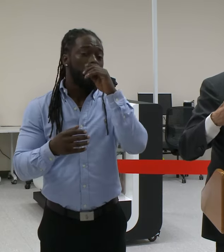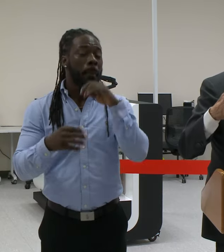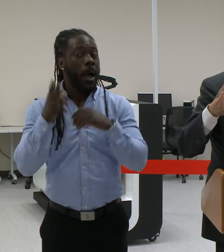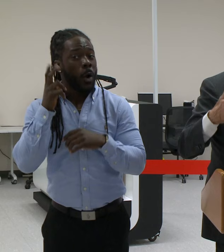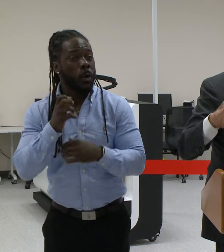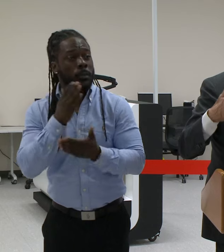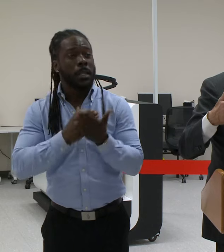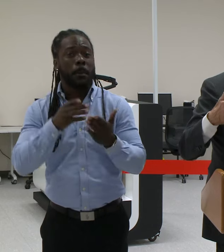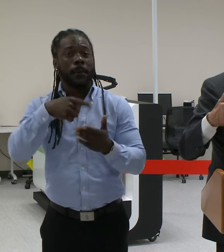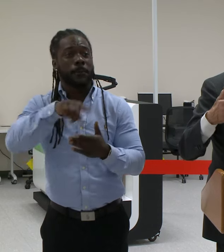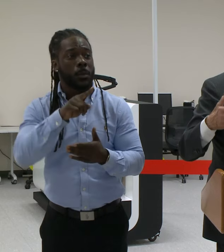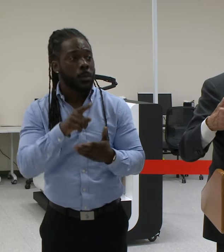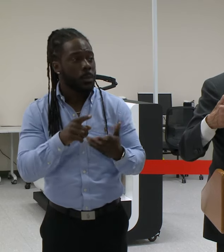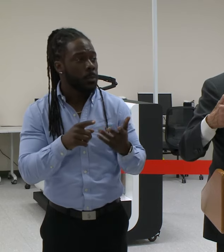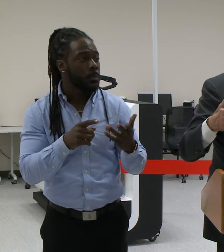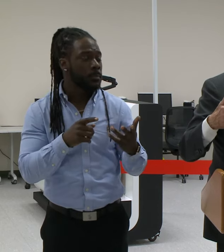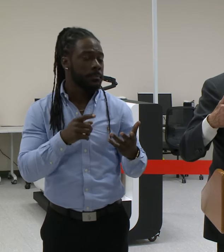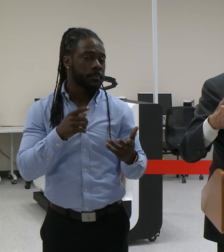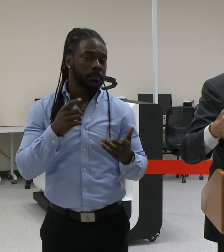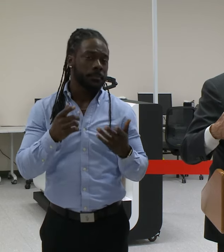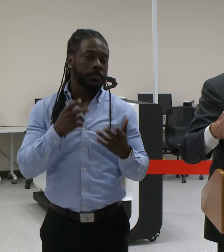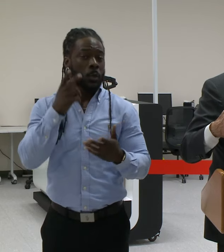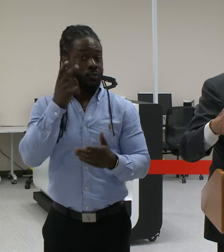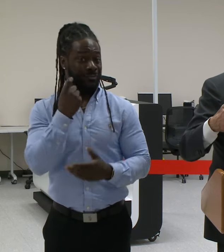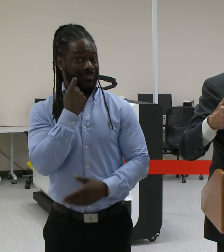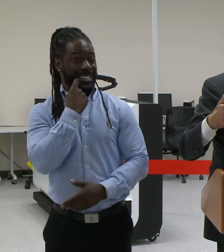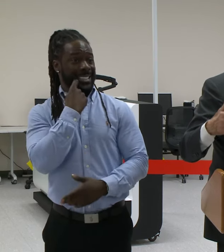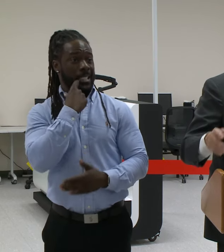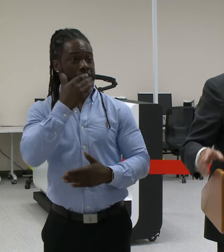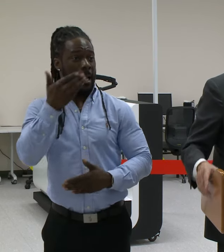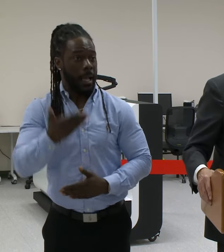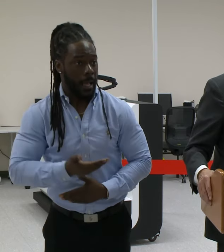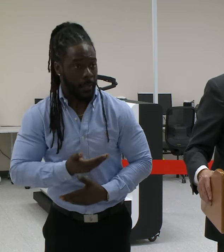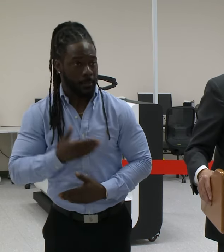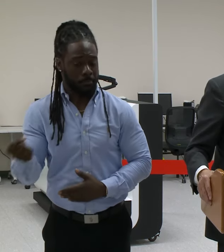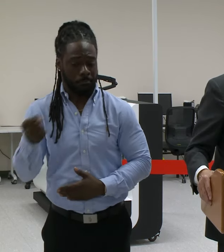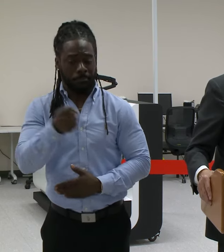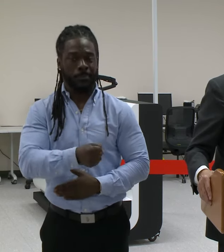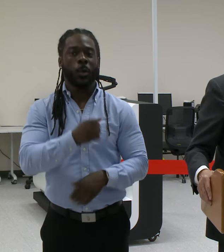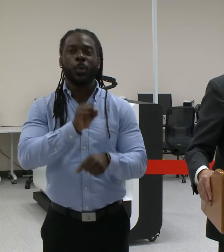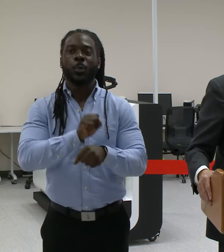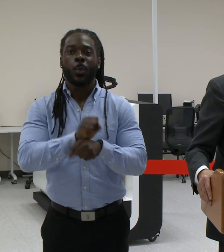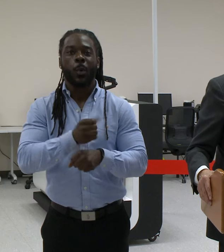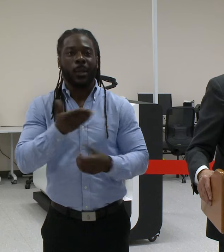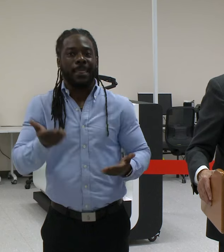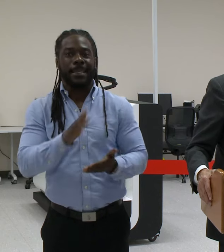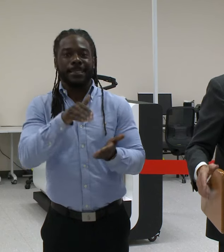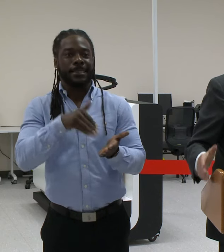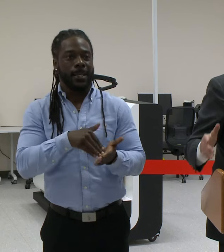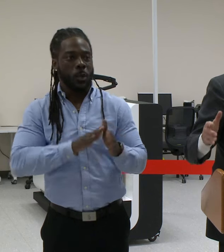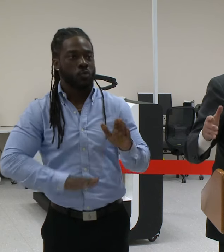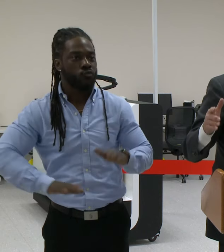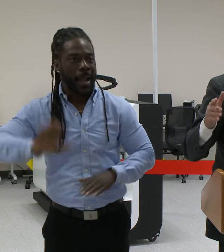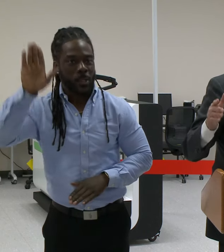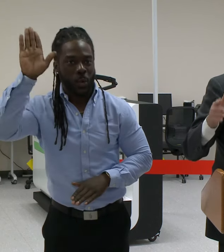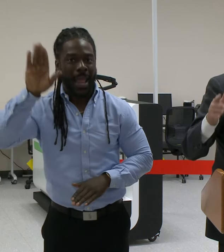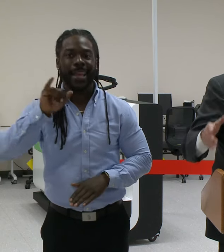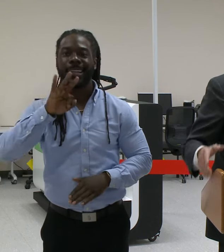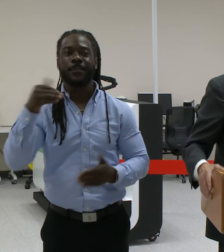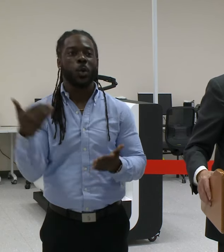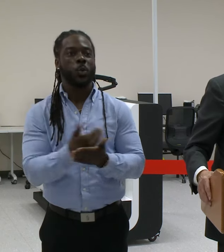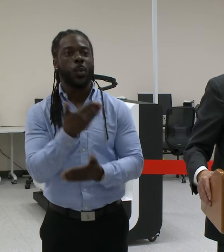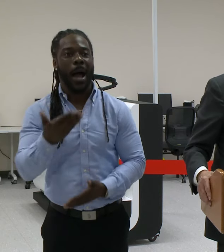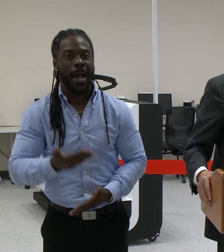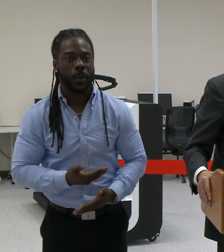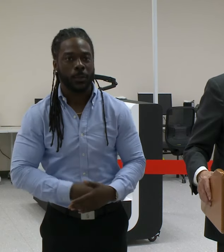some of you have just been recently hired to work in this center. Raise your hand if you're a new